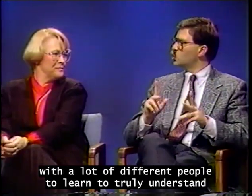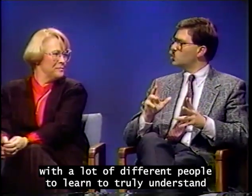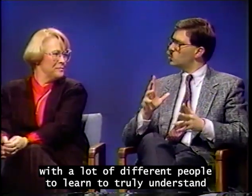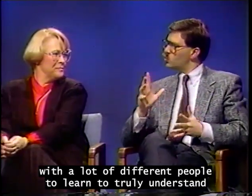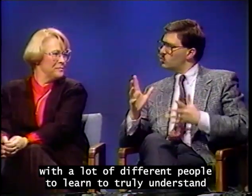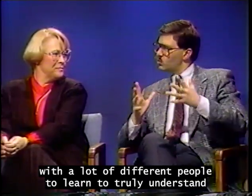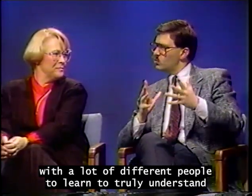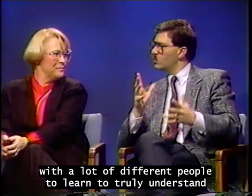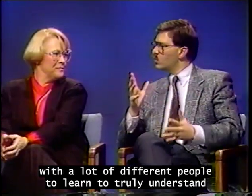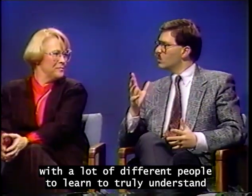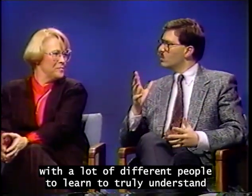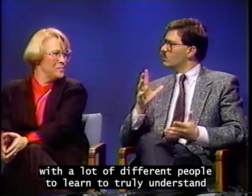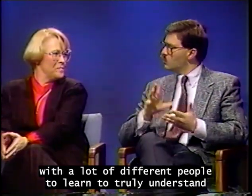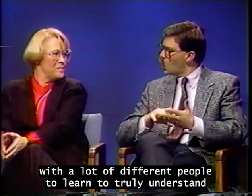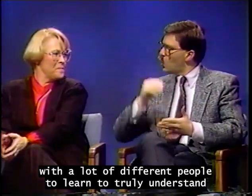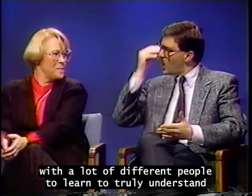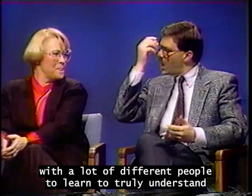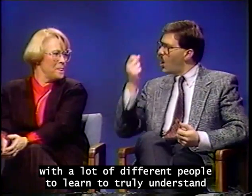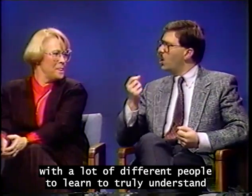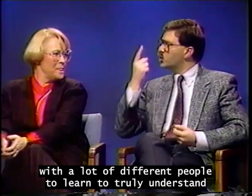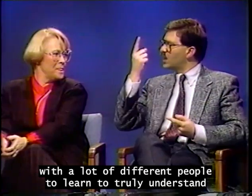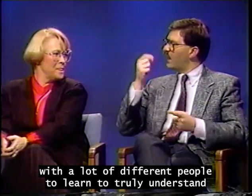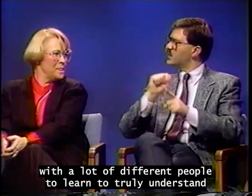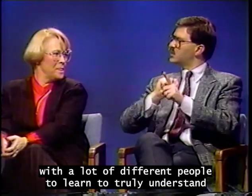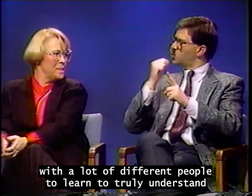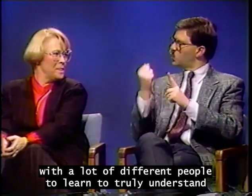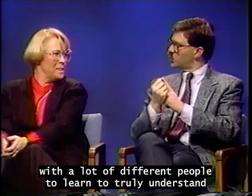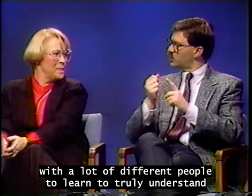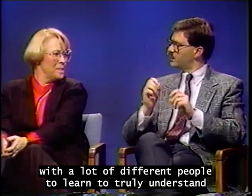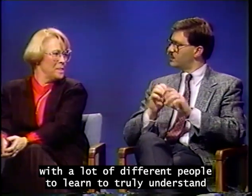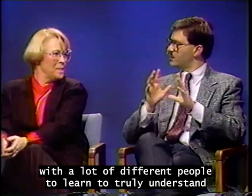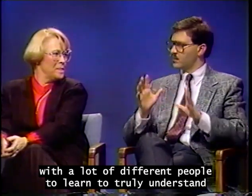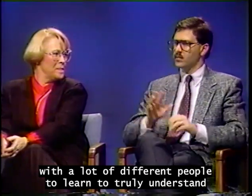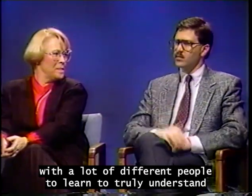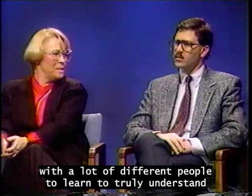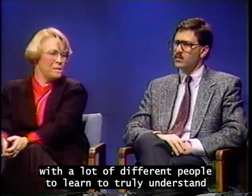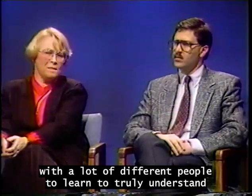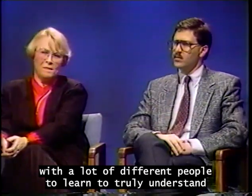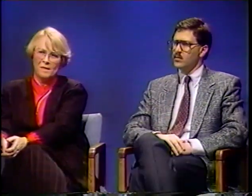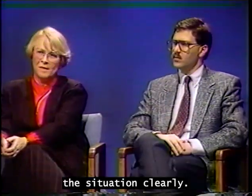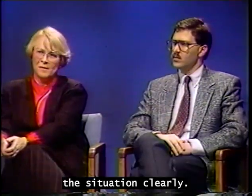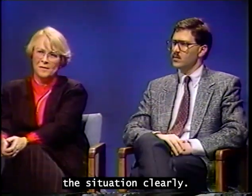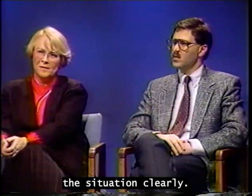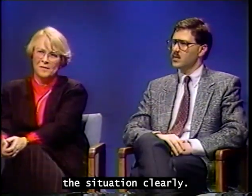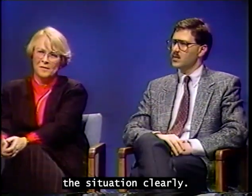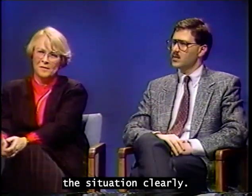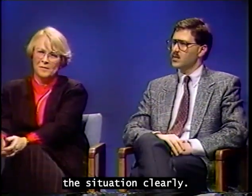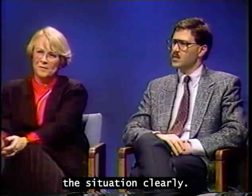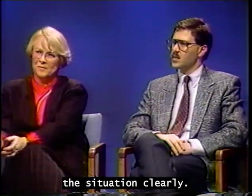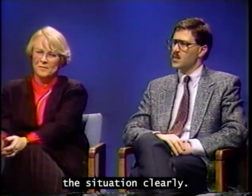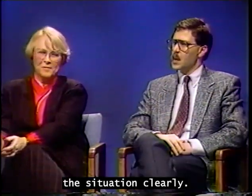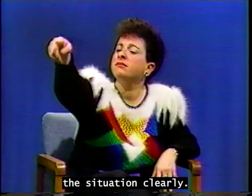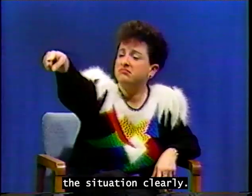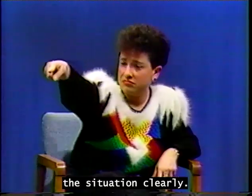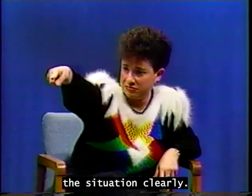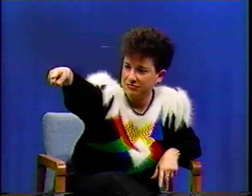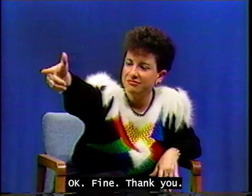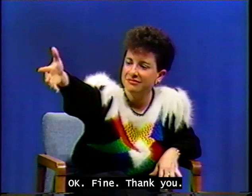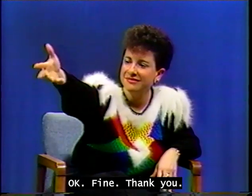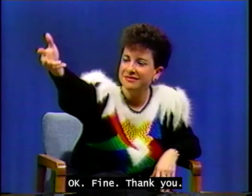with a lot of different people to learn to truly understand the situation clearly. Okay,